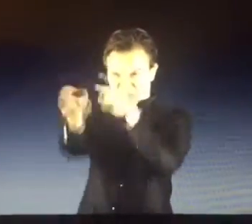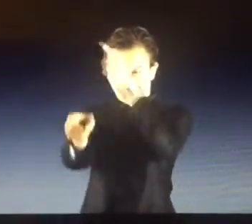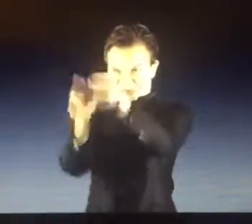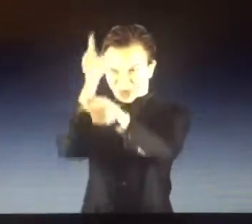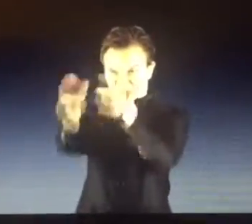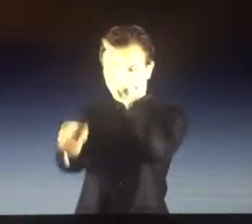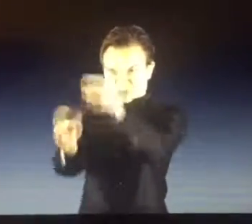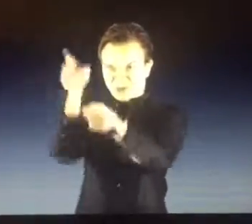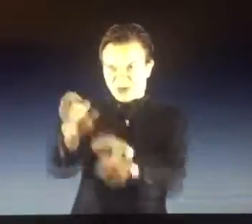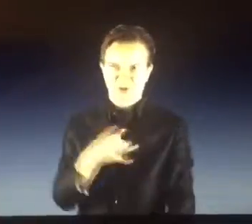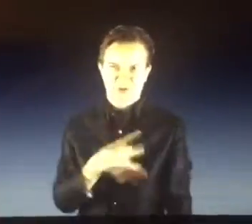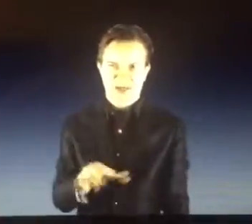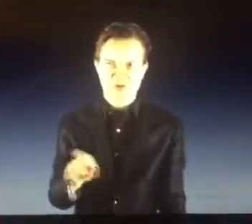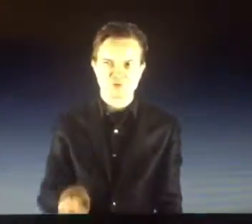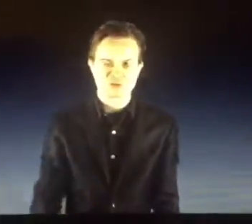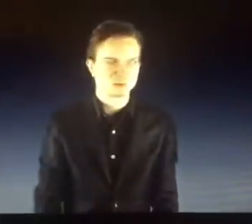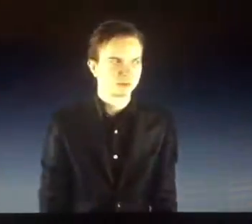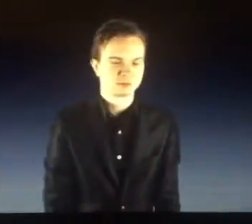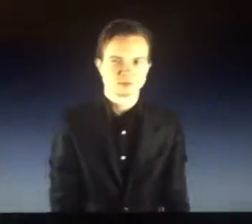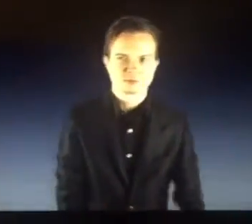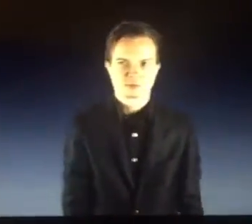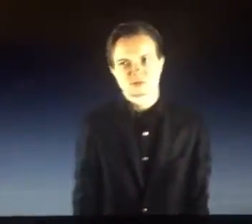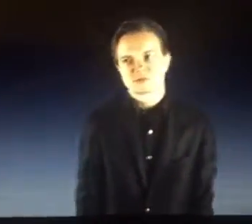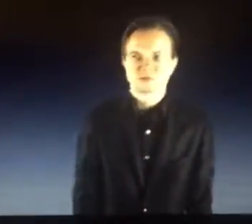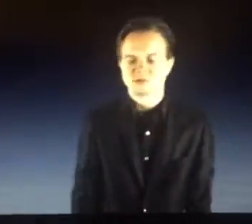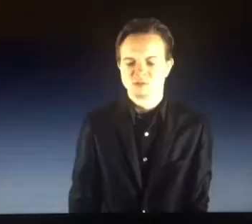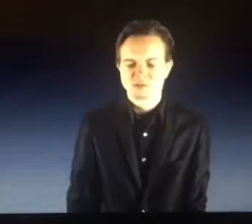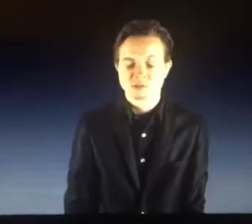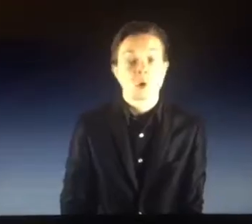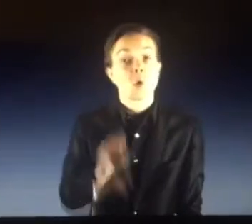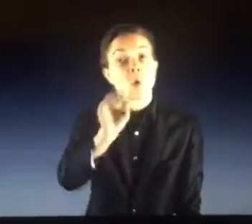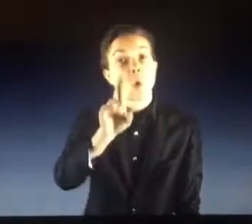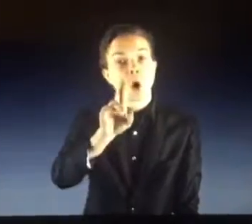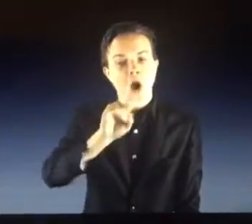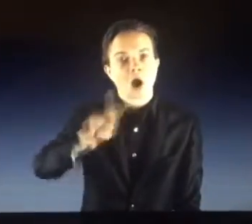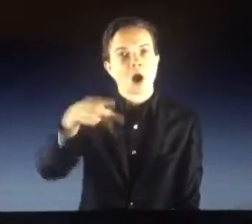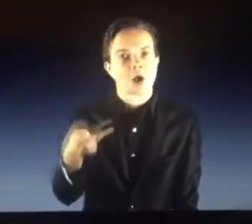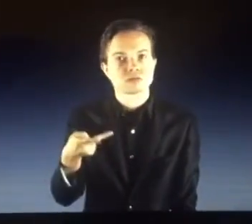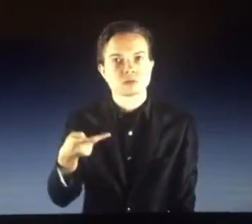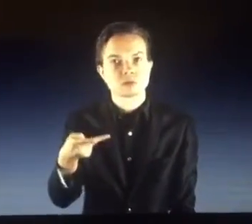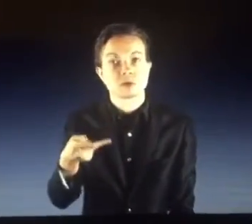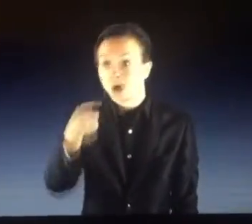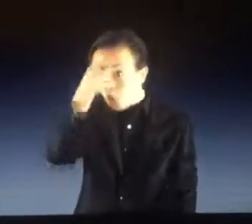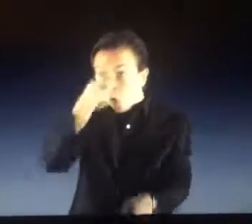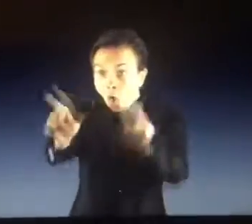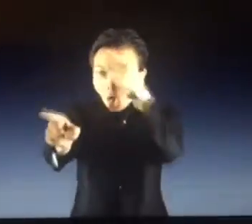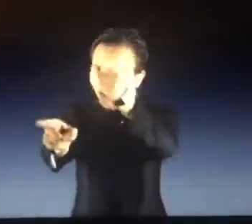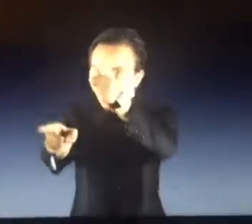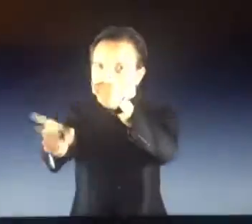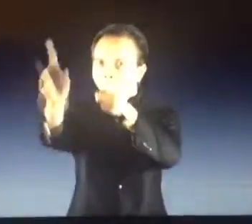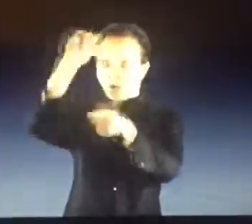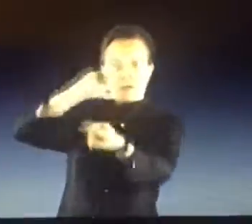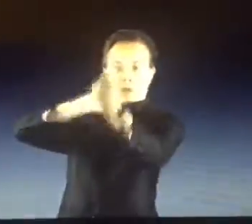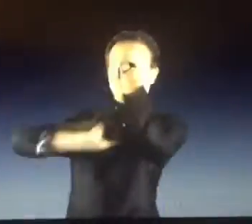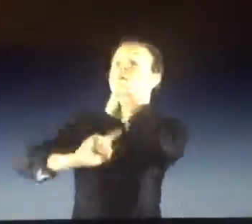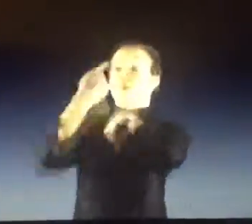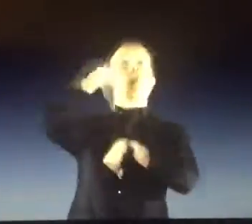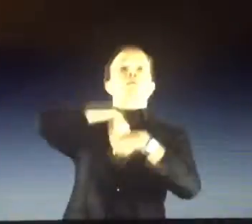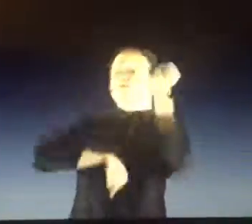them, and just like, you don't like that person. You're just mad. Or it's the opposite. And instead of insulting them,